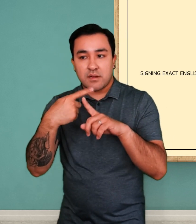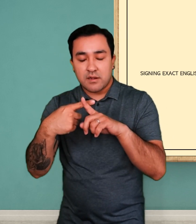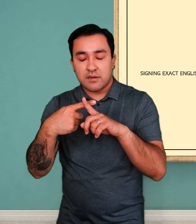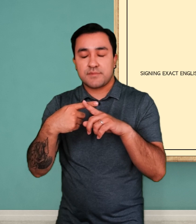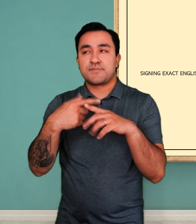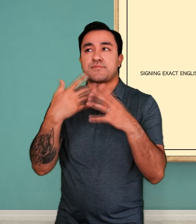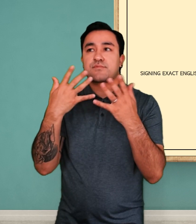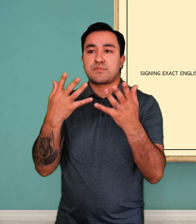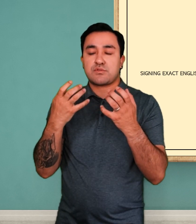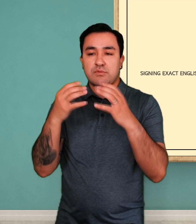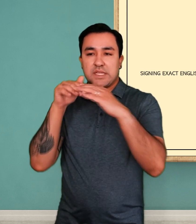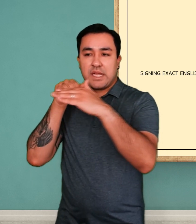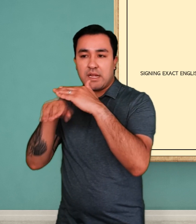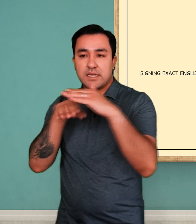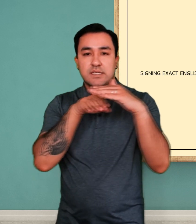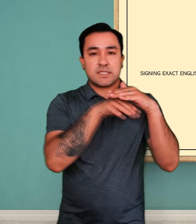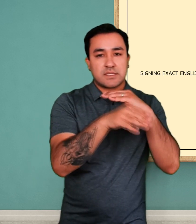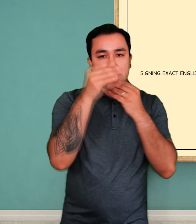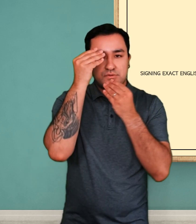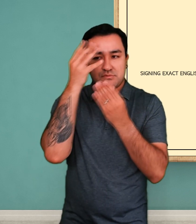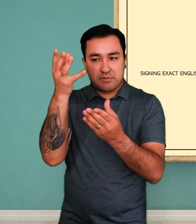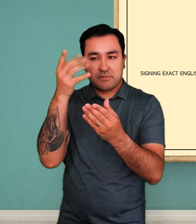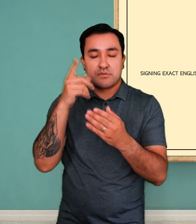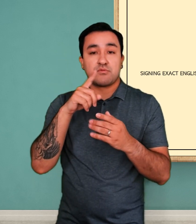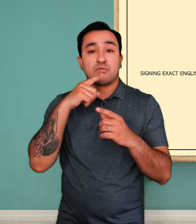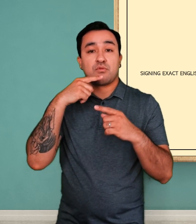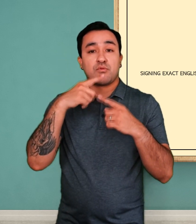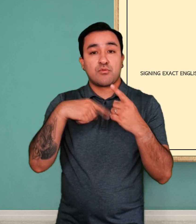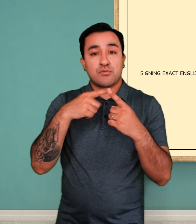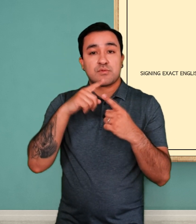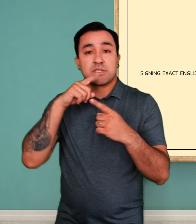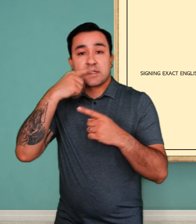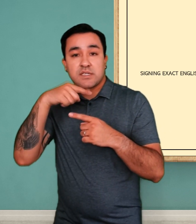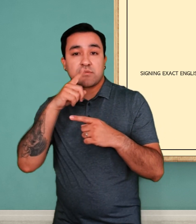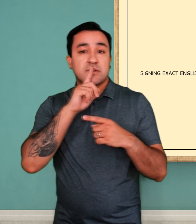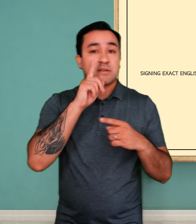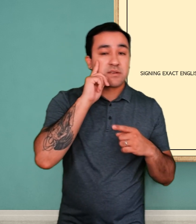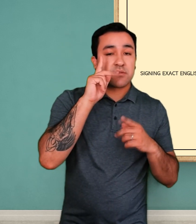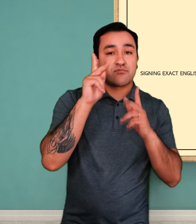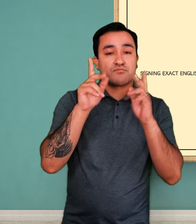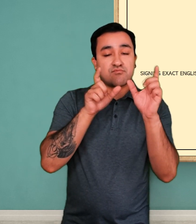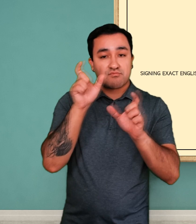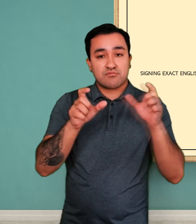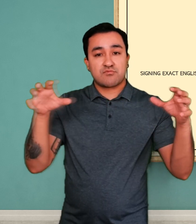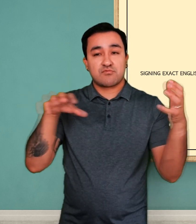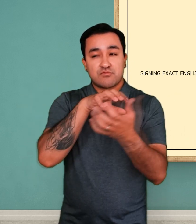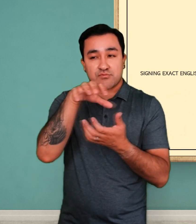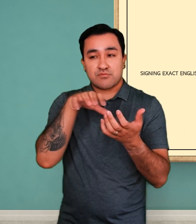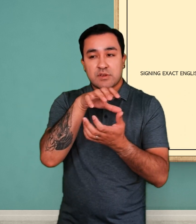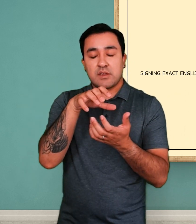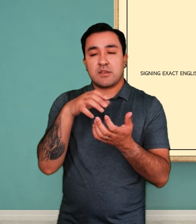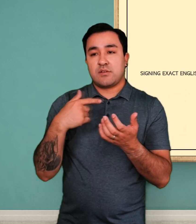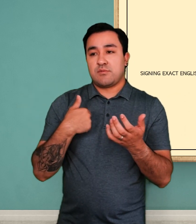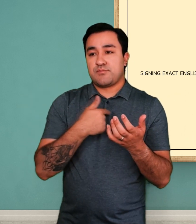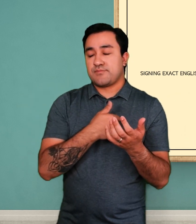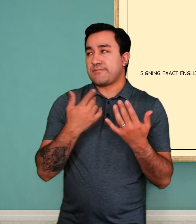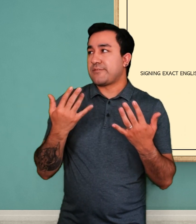to information when hearing and deaf people were in the same location. Instead of having to wait for interpretation, the thought was